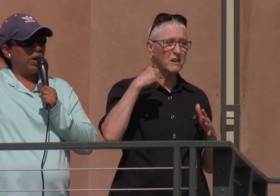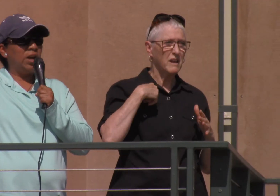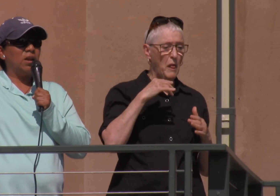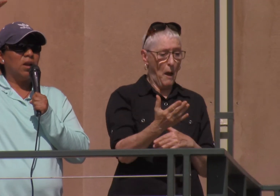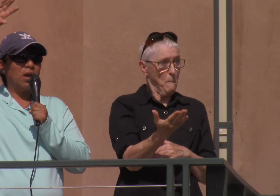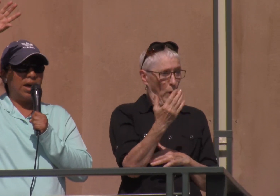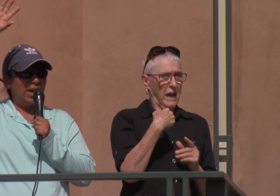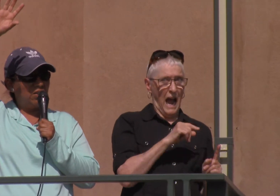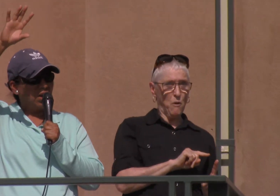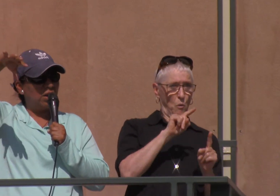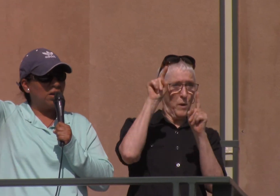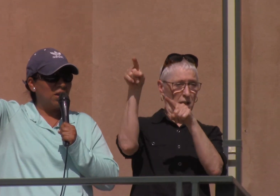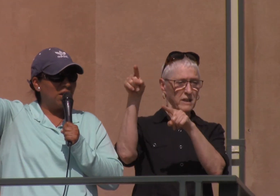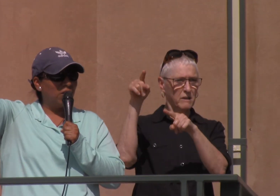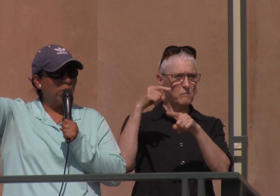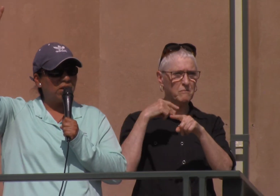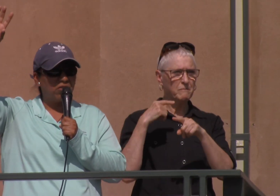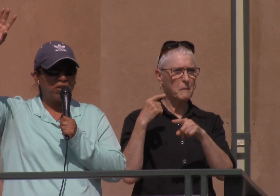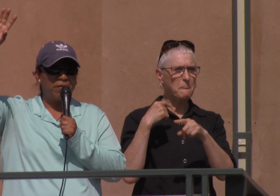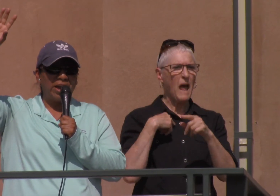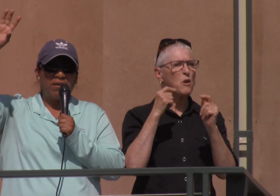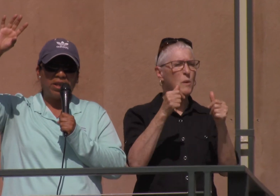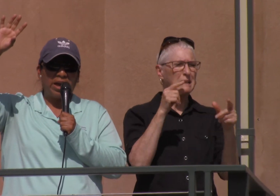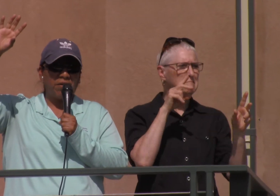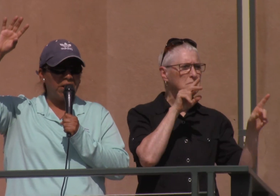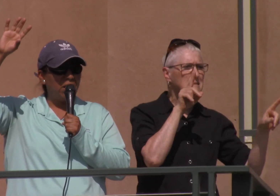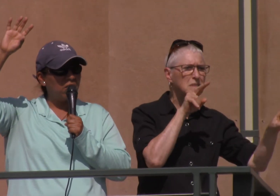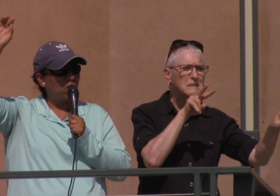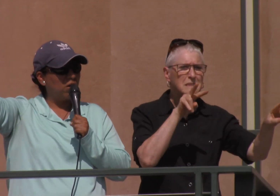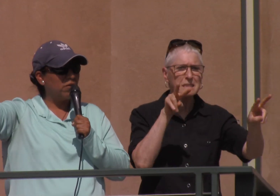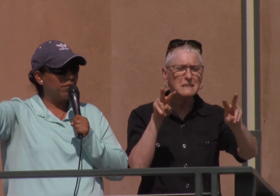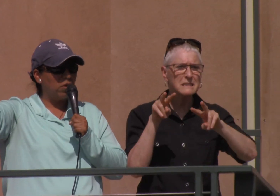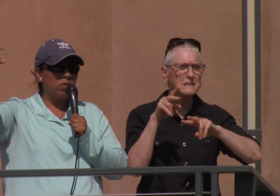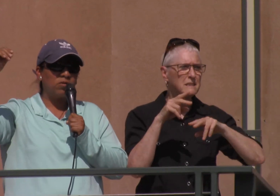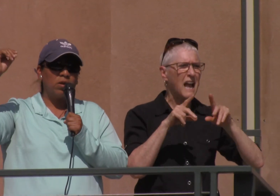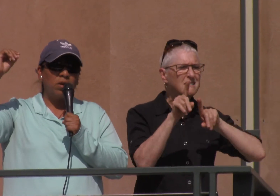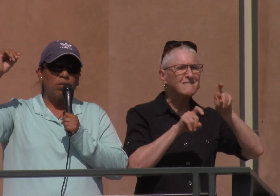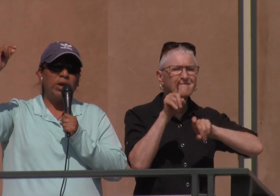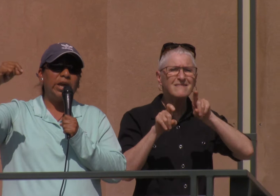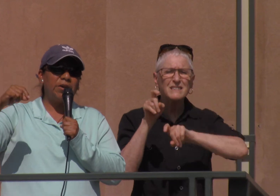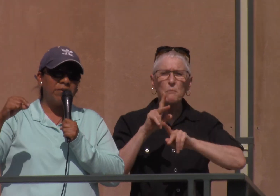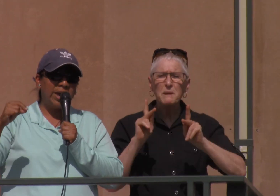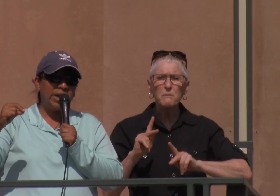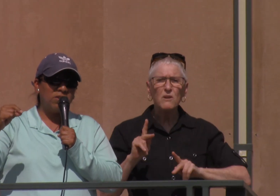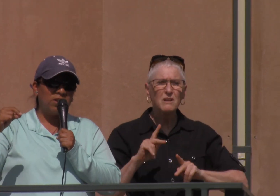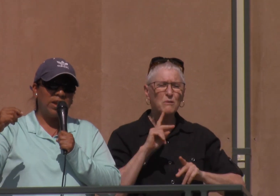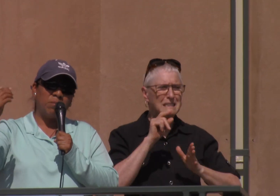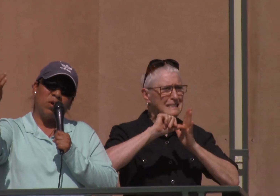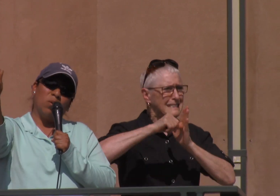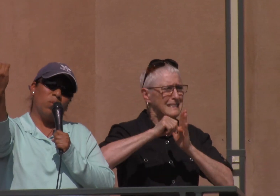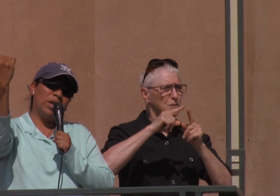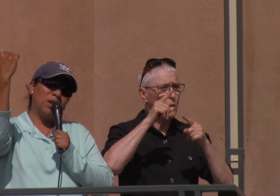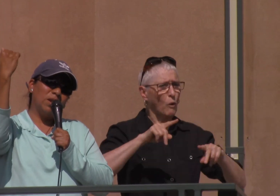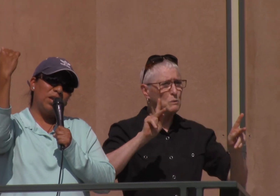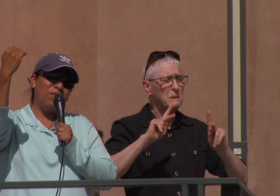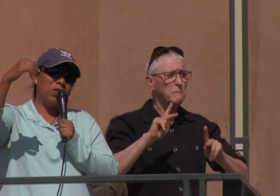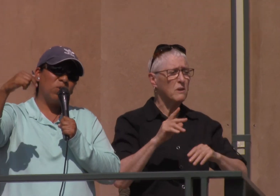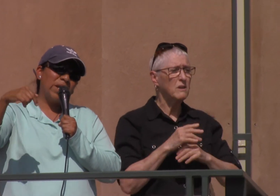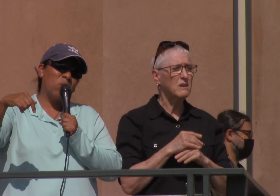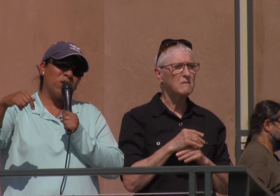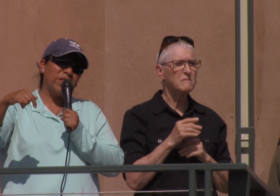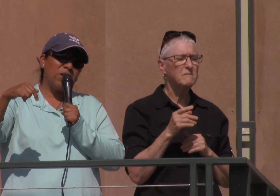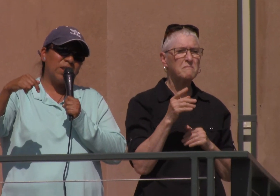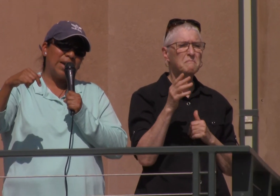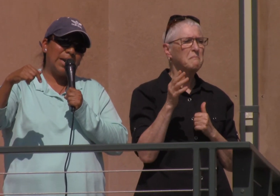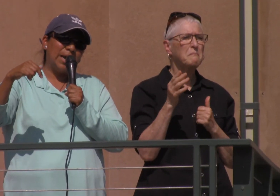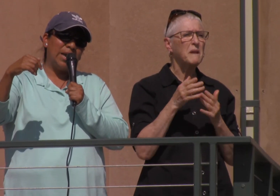in the morning. I had done a quick survey of the area, talked to folks, reiterating to them when, even though